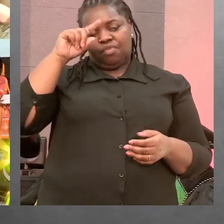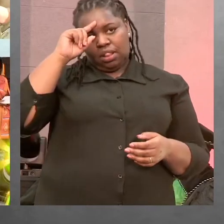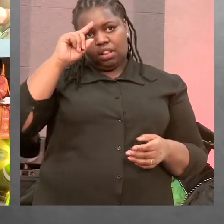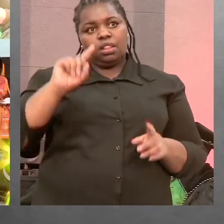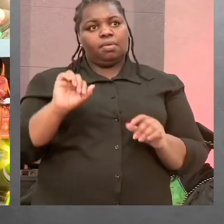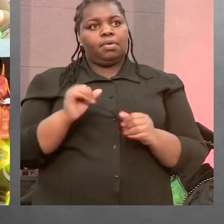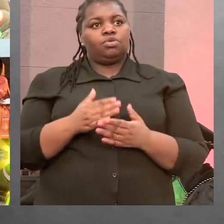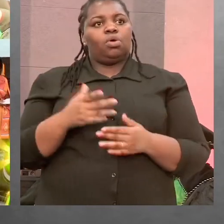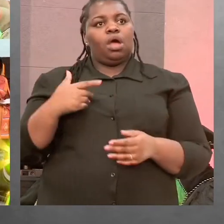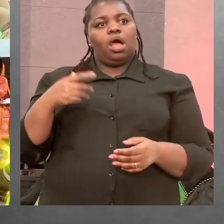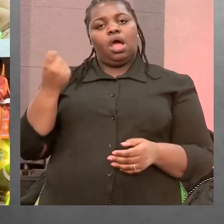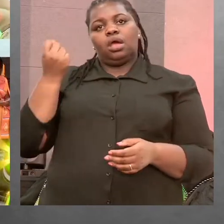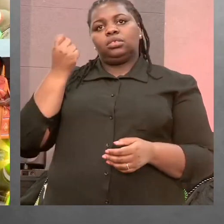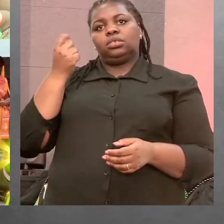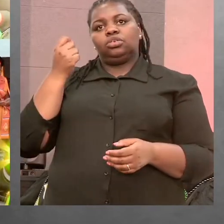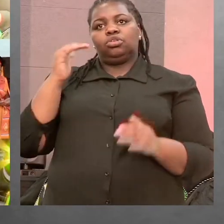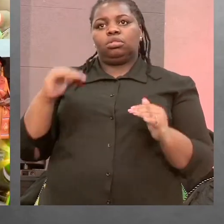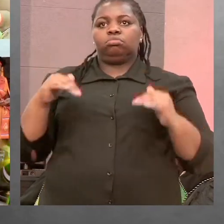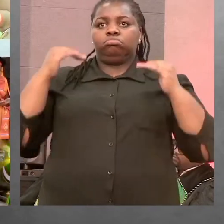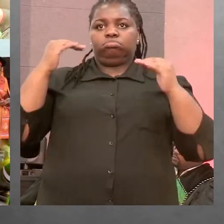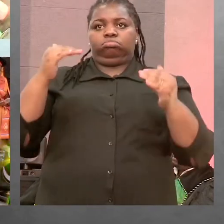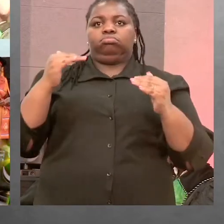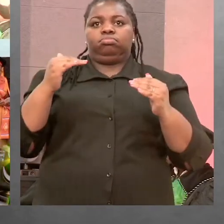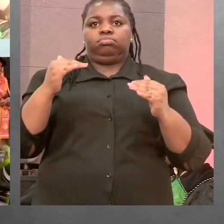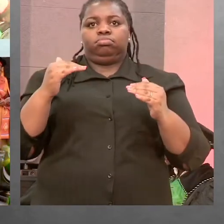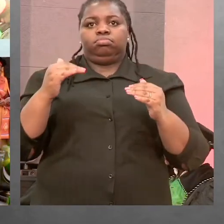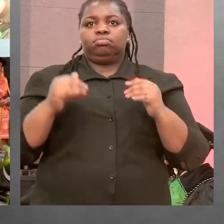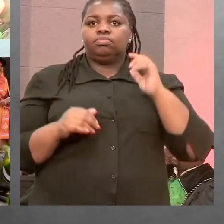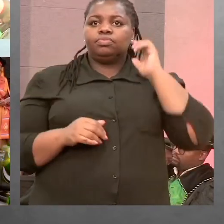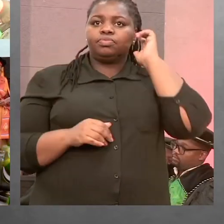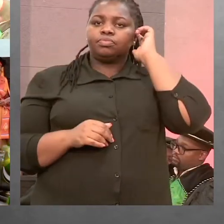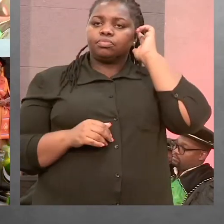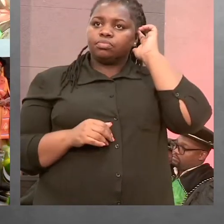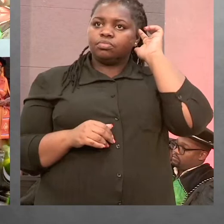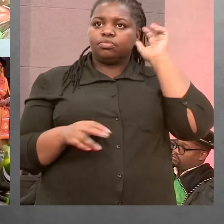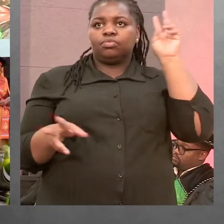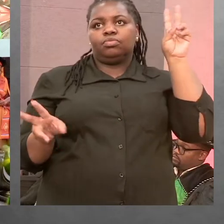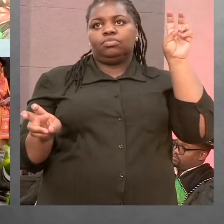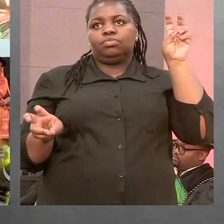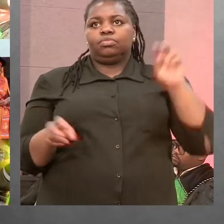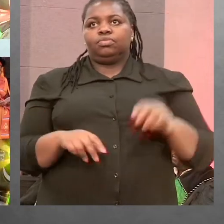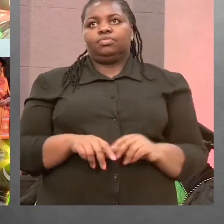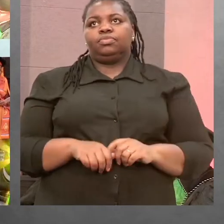and understanding the tertiary education space. Close quote.